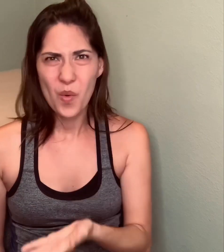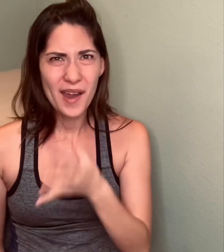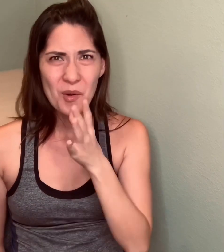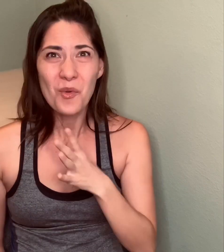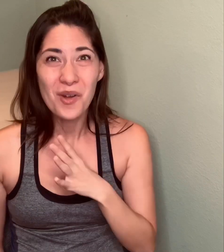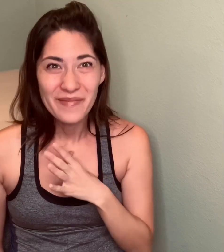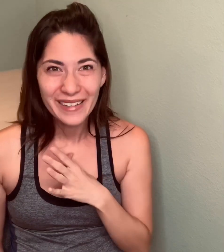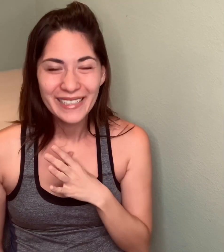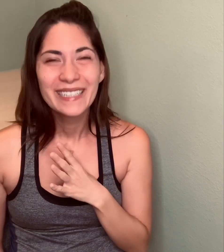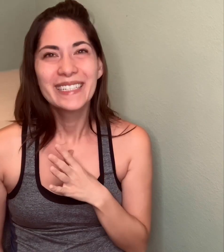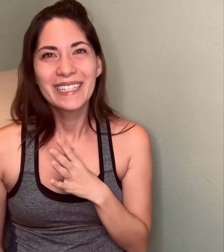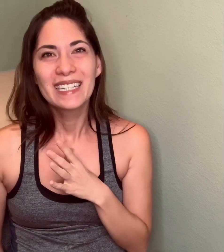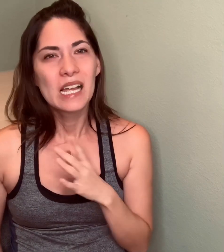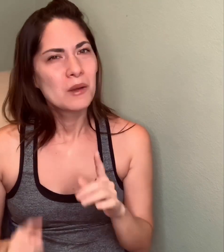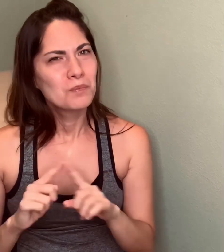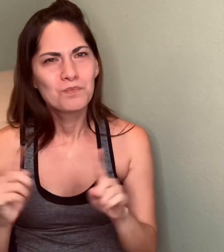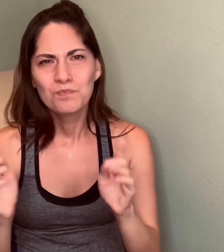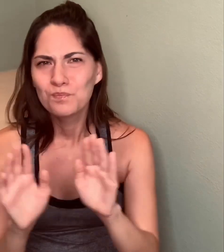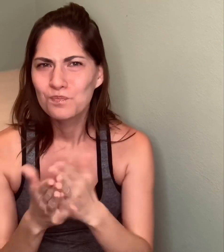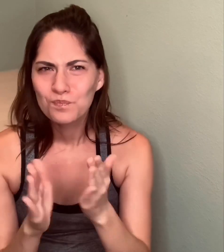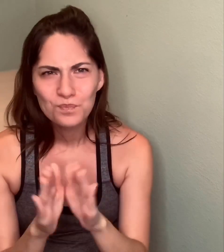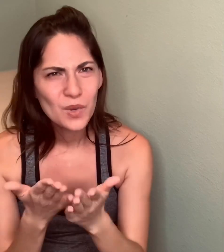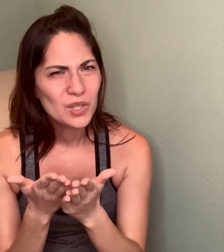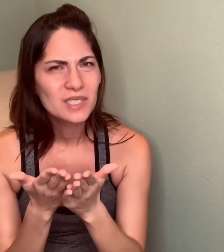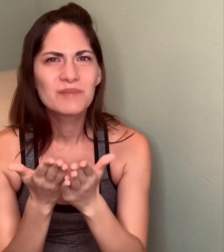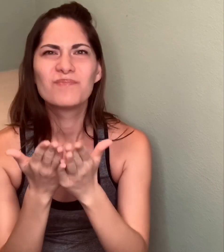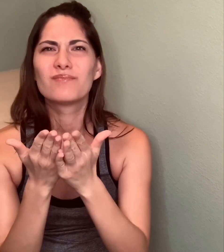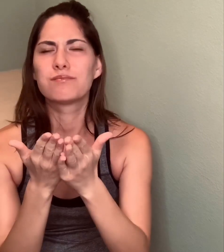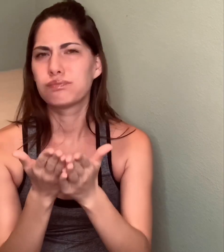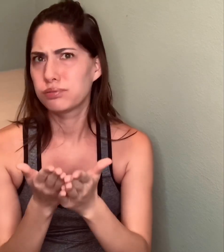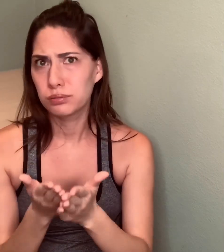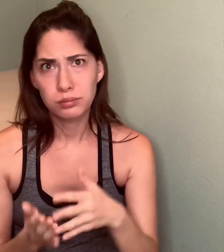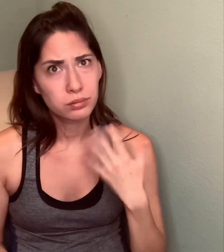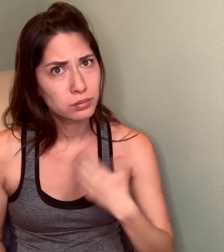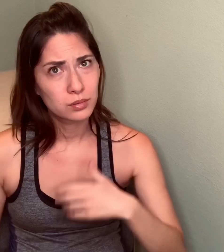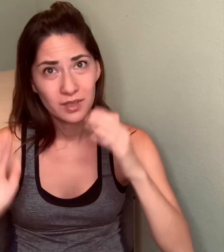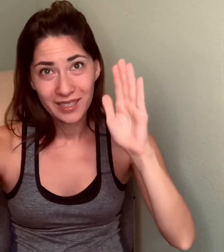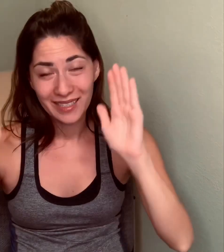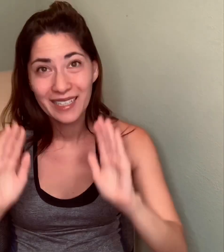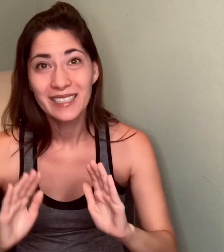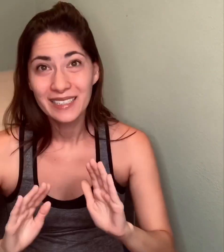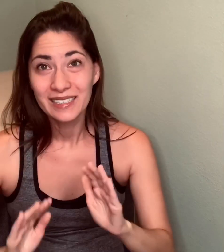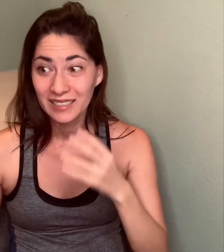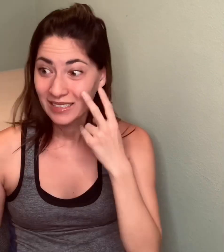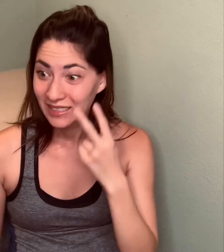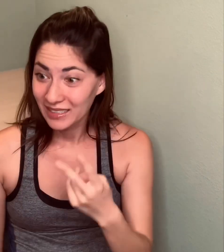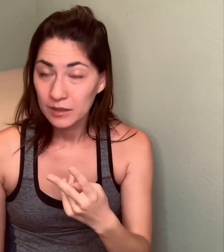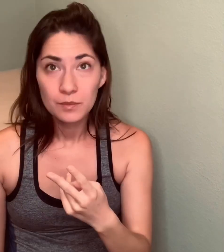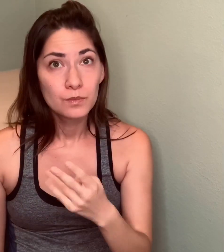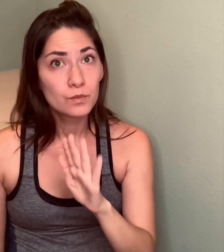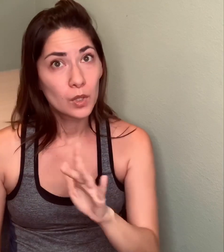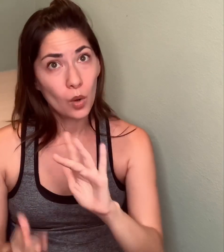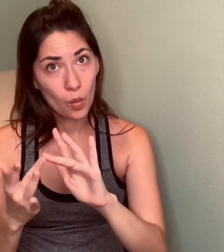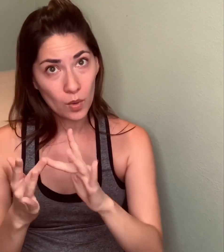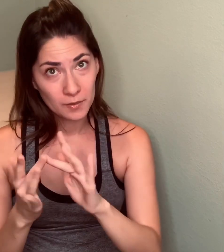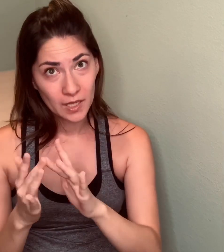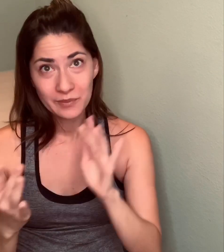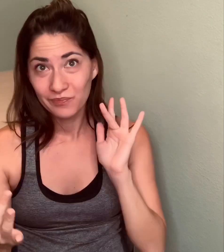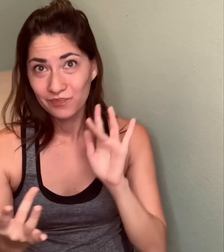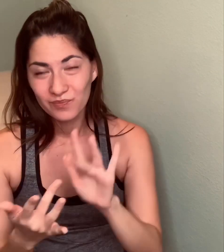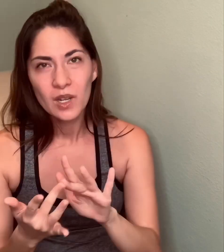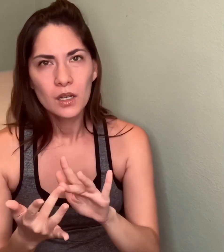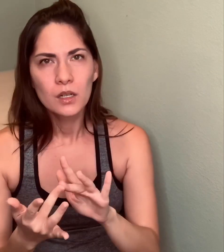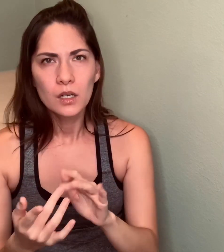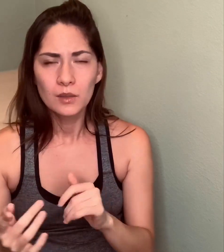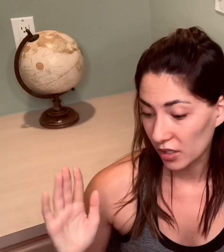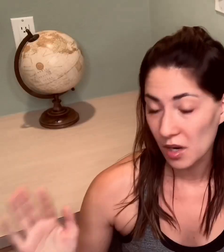talking about. But again, these books are so amazing. And so check them out. Check out Casey's website, contact her,